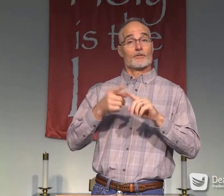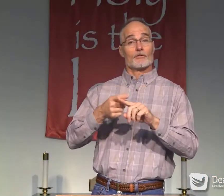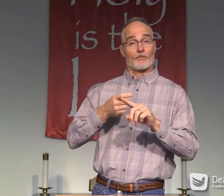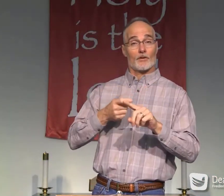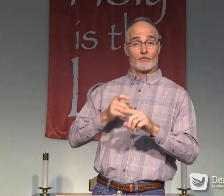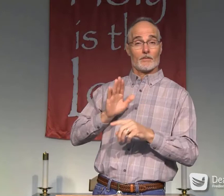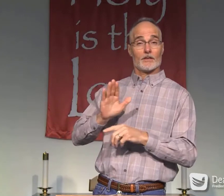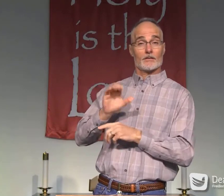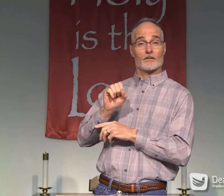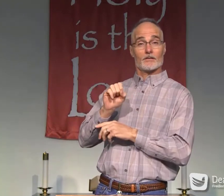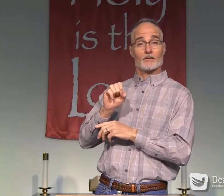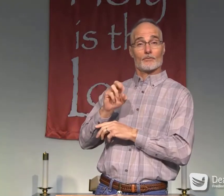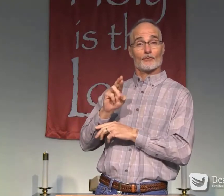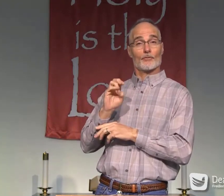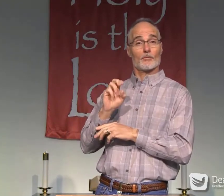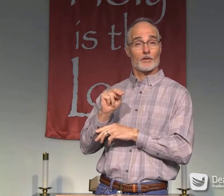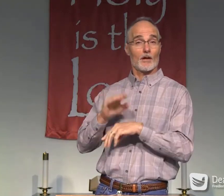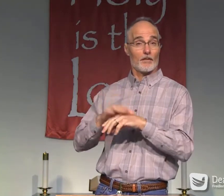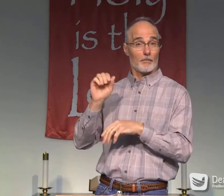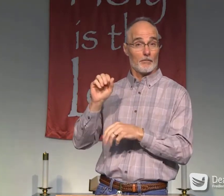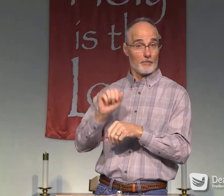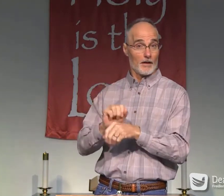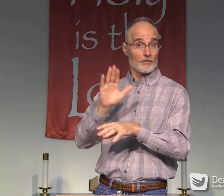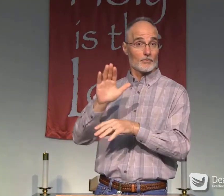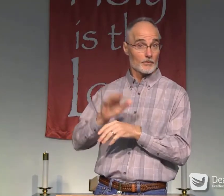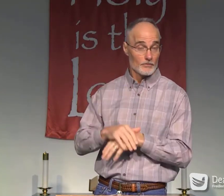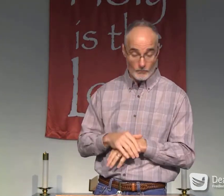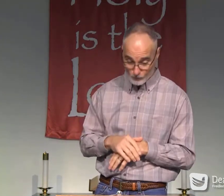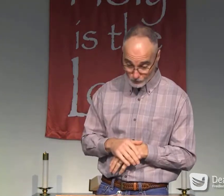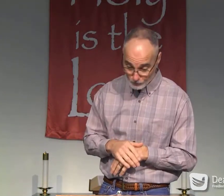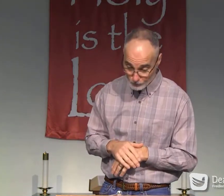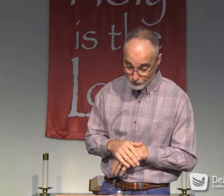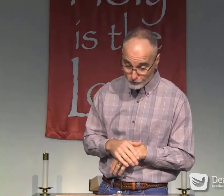Jesus is continuing to teach from his Sermon on the Mount.